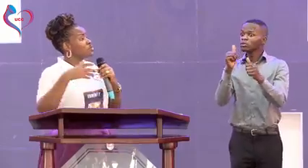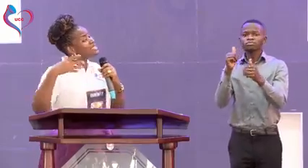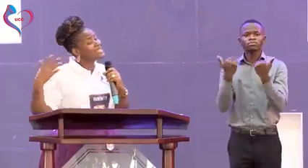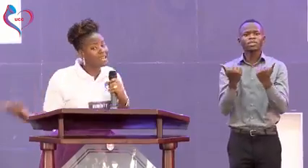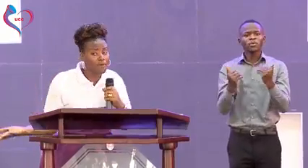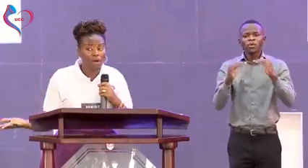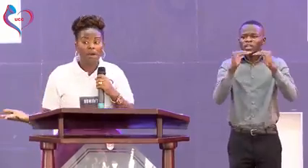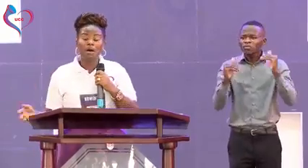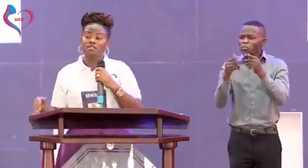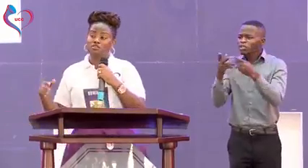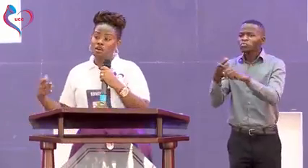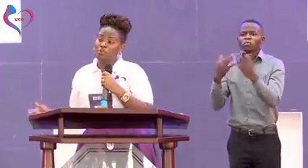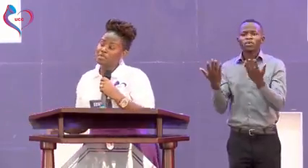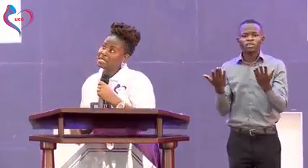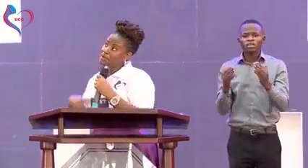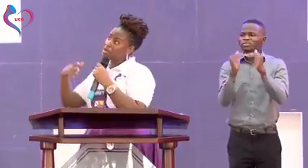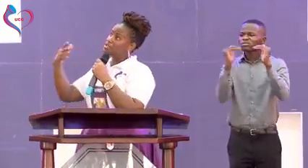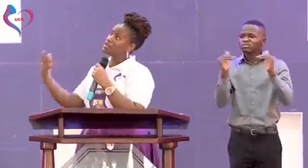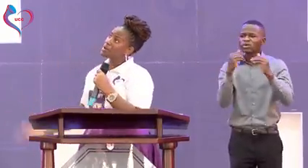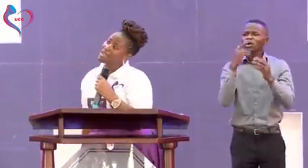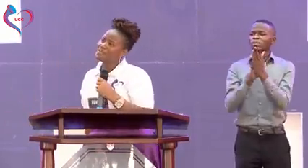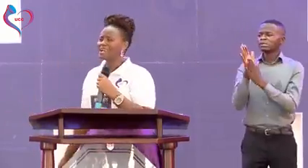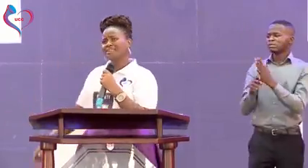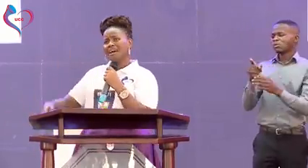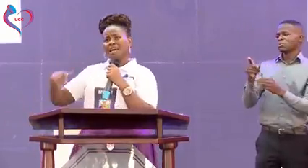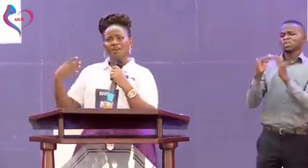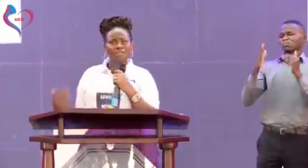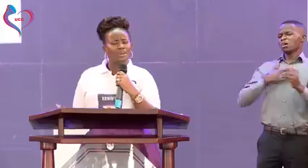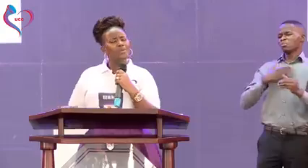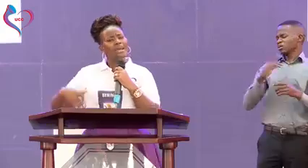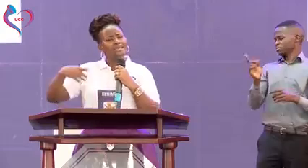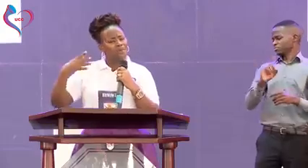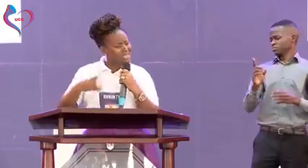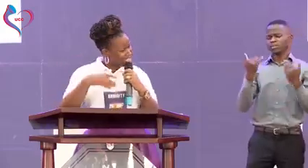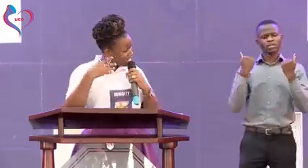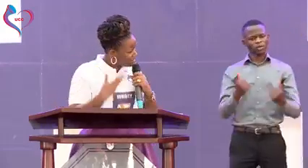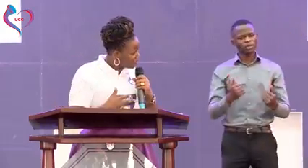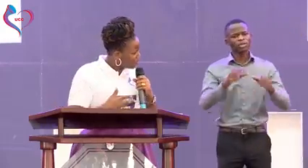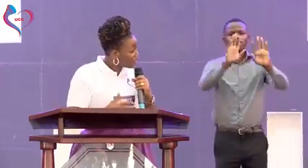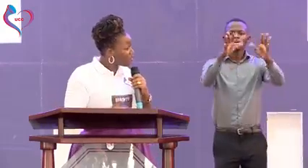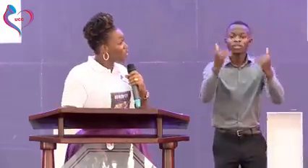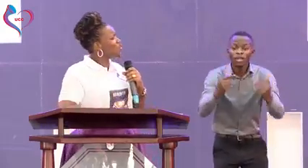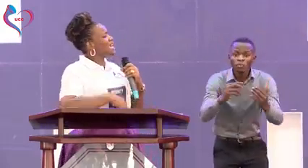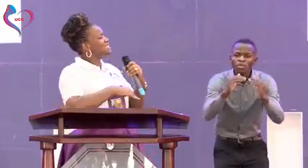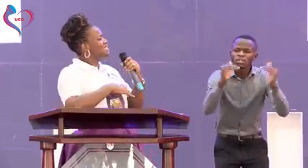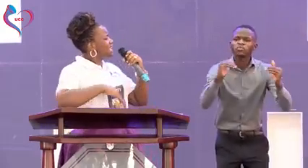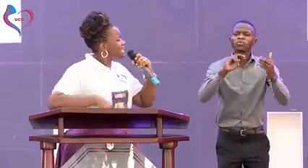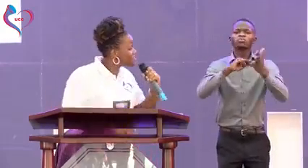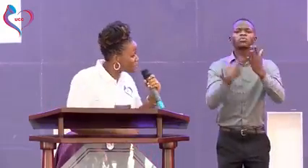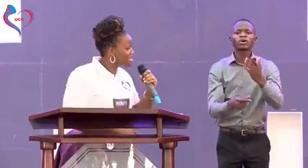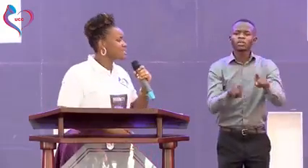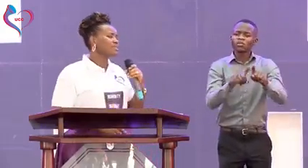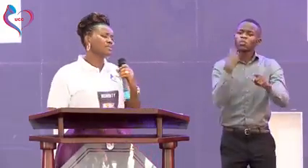to which level. But you know, people say, that one is not my level. And I always wonder, what is the level? Who gauged